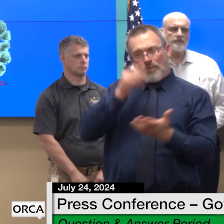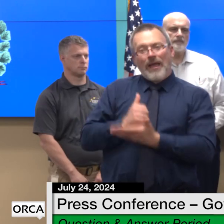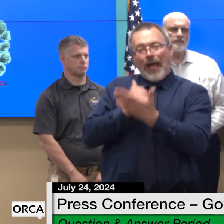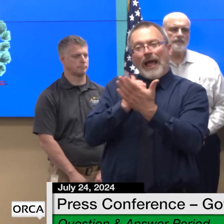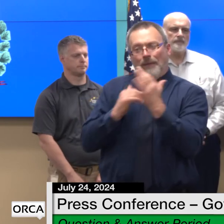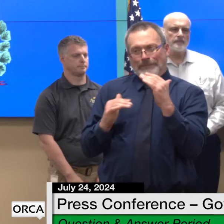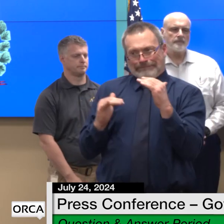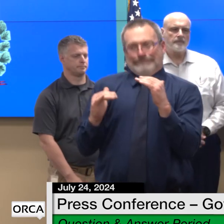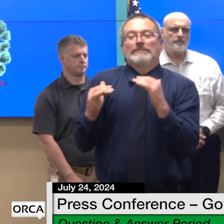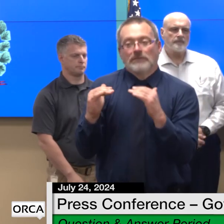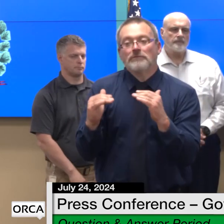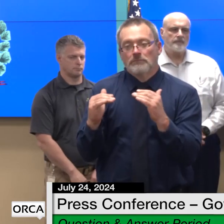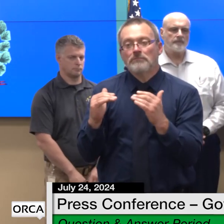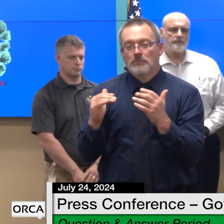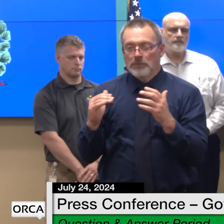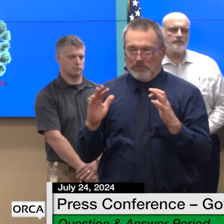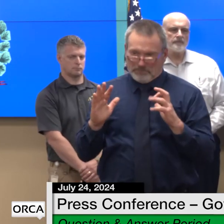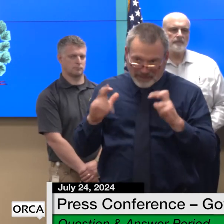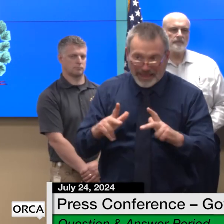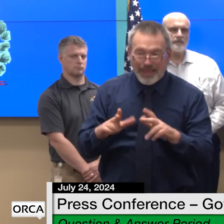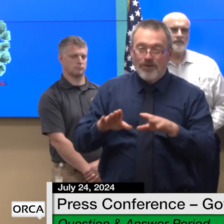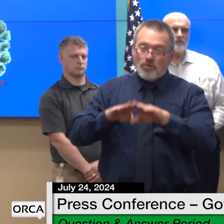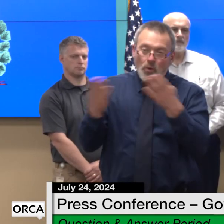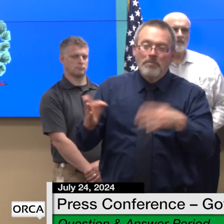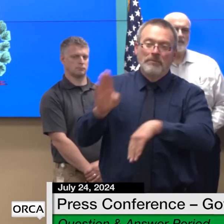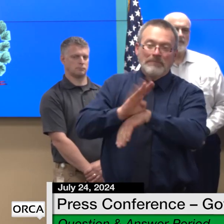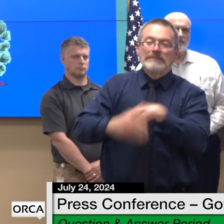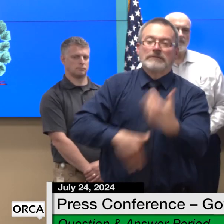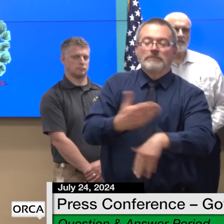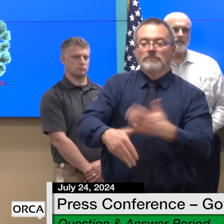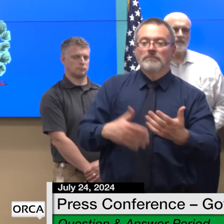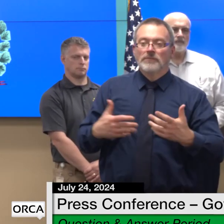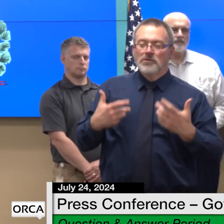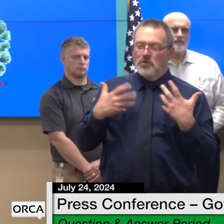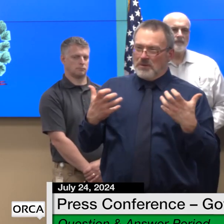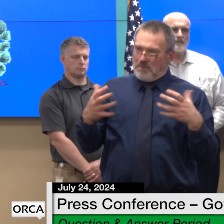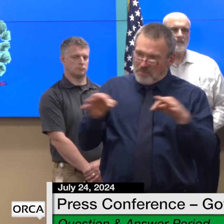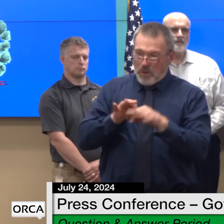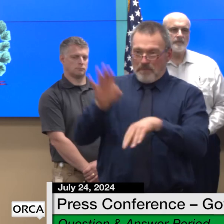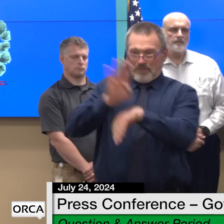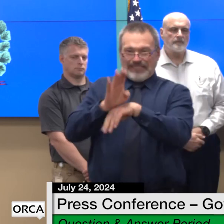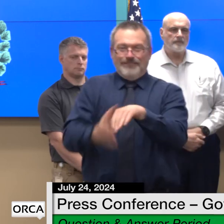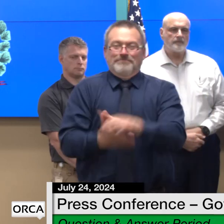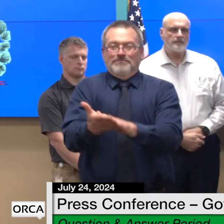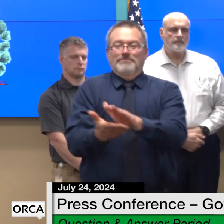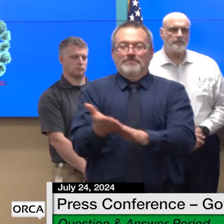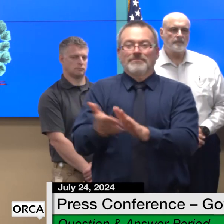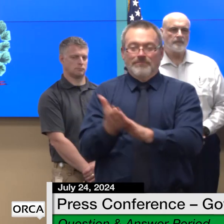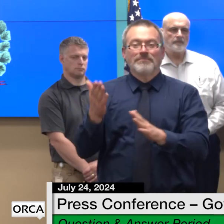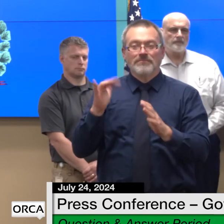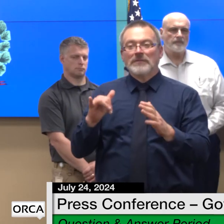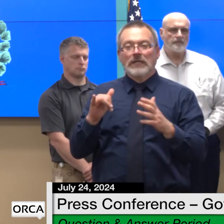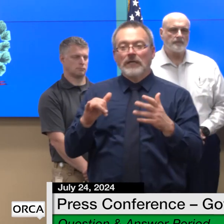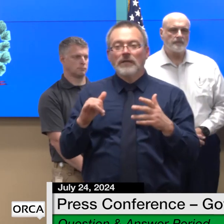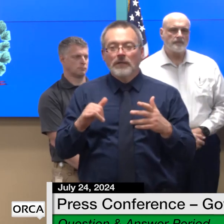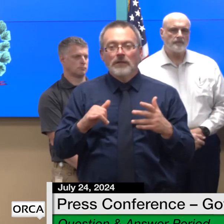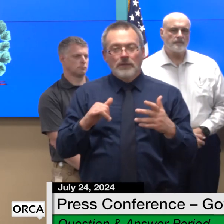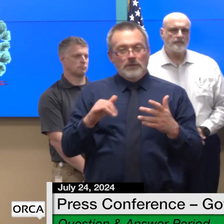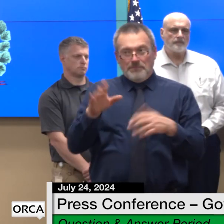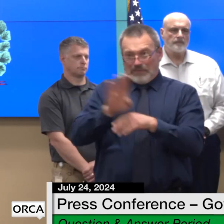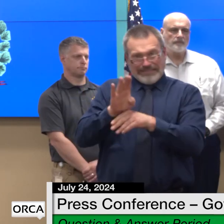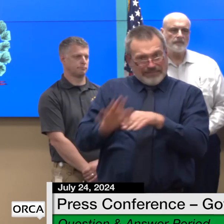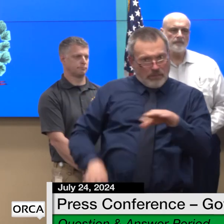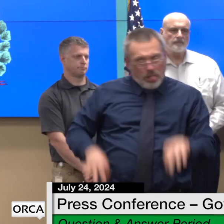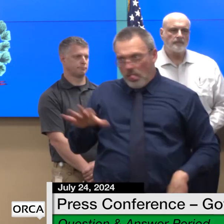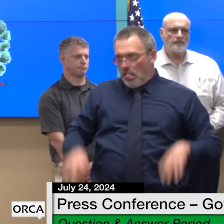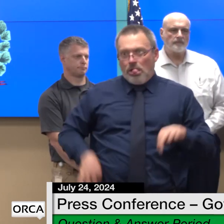back, you know, open and employees coming back to work. All of that has to work. We're going to pay for everything that we